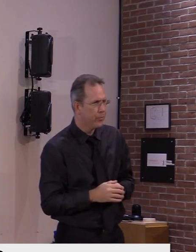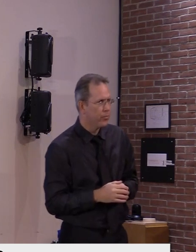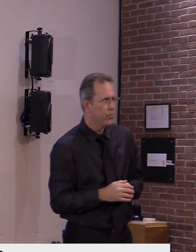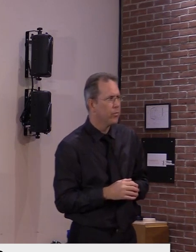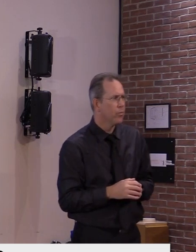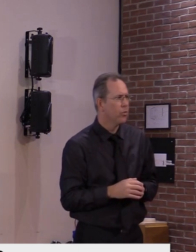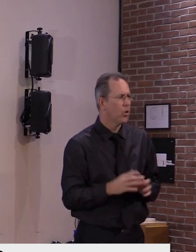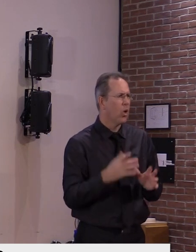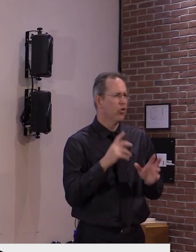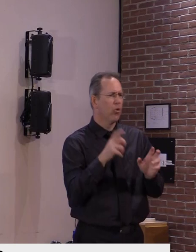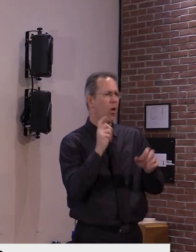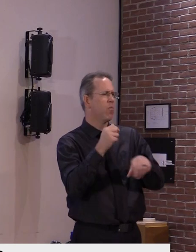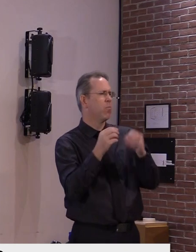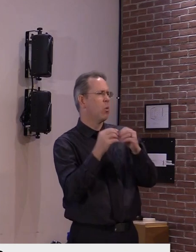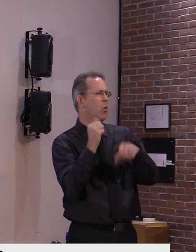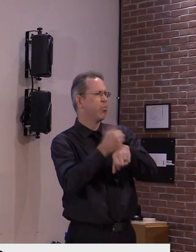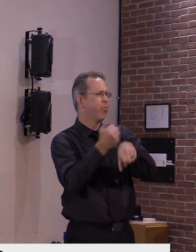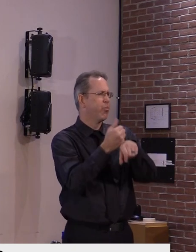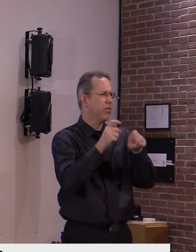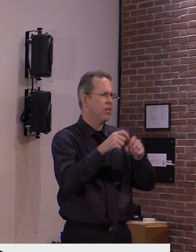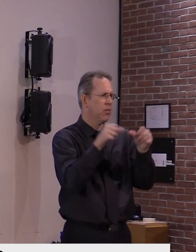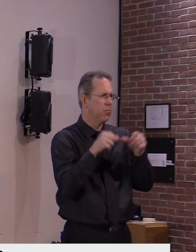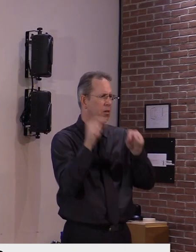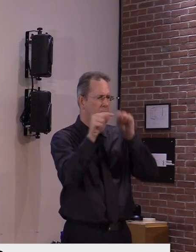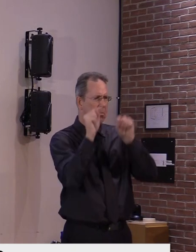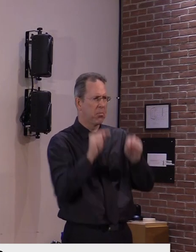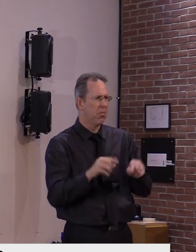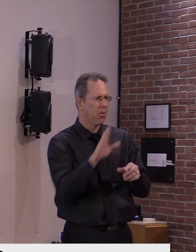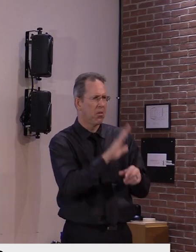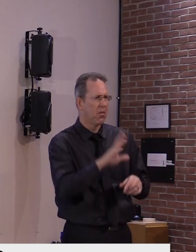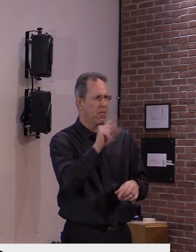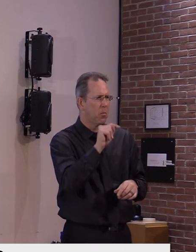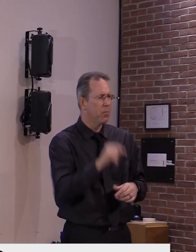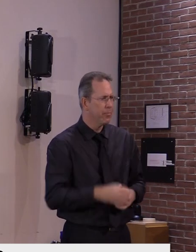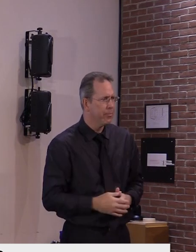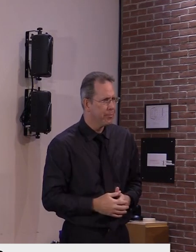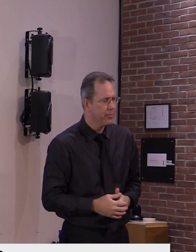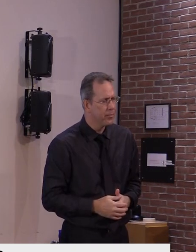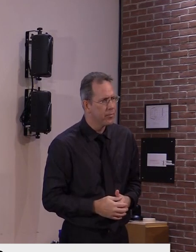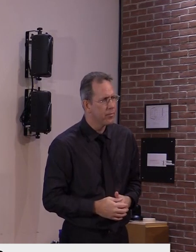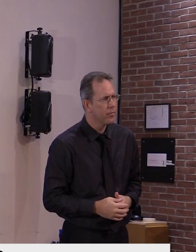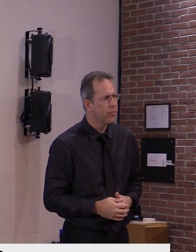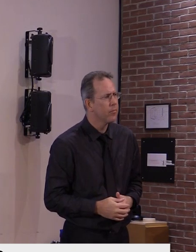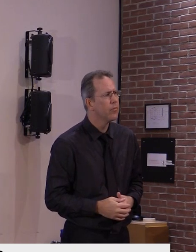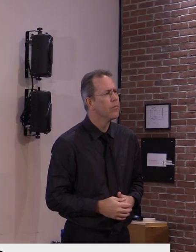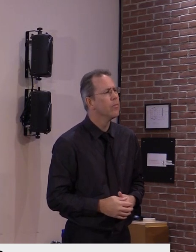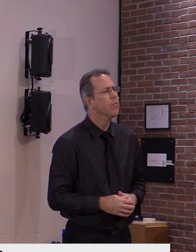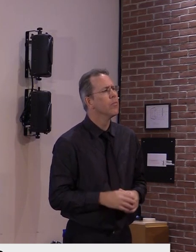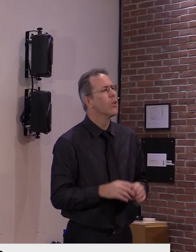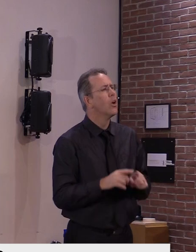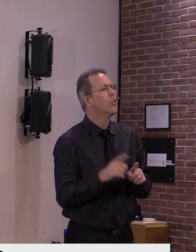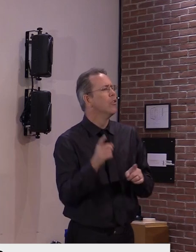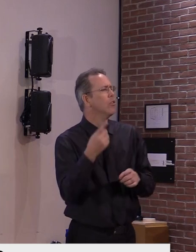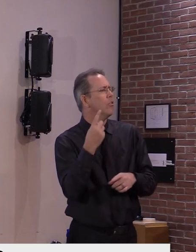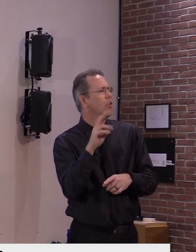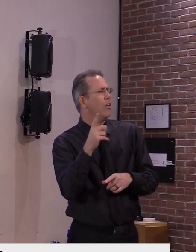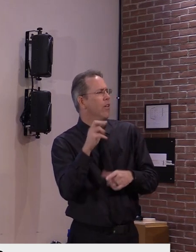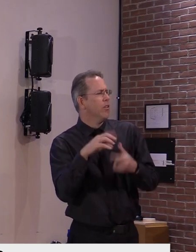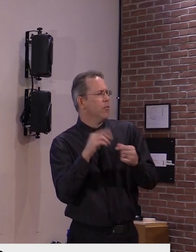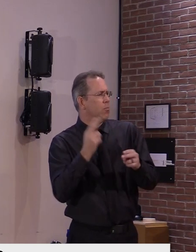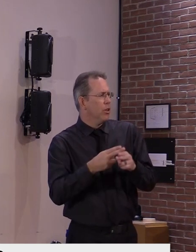as Dr. Levine talked about, and as Mike Pichak talked about. I mean, we tested over